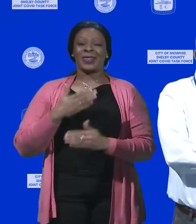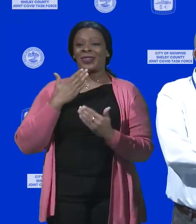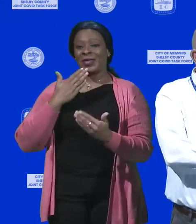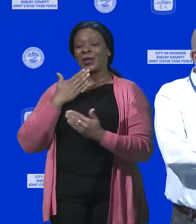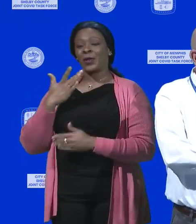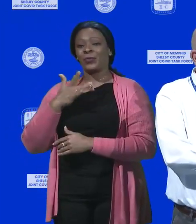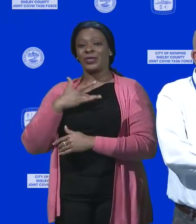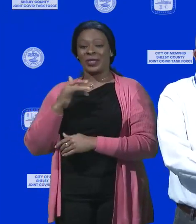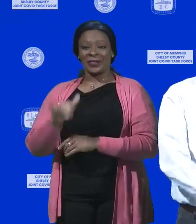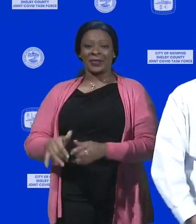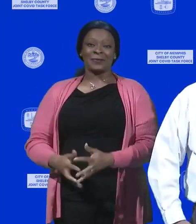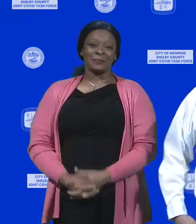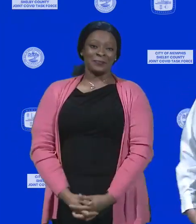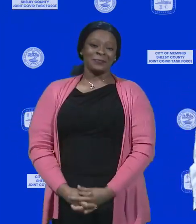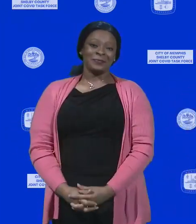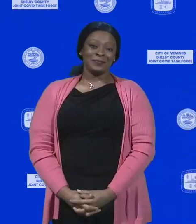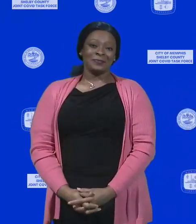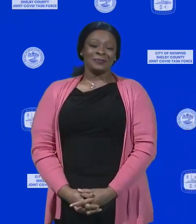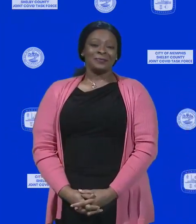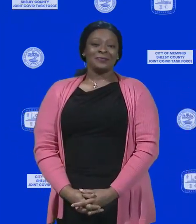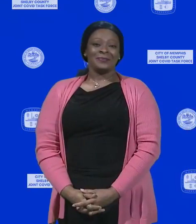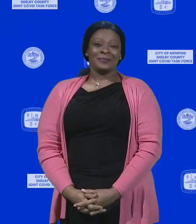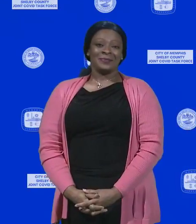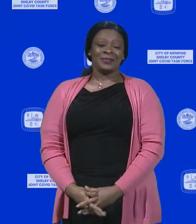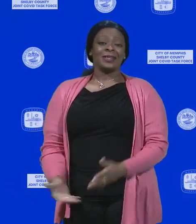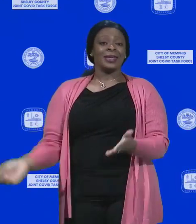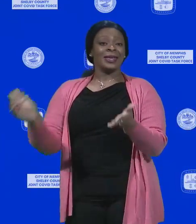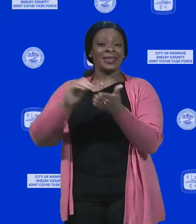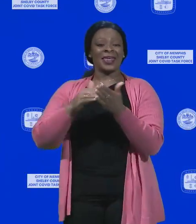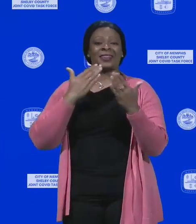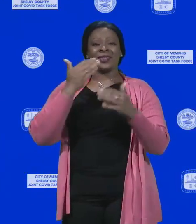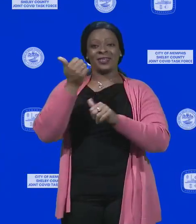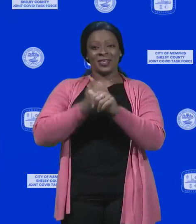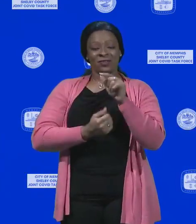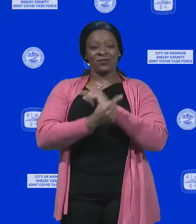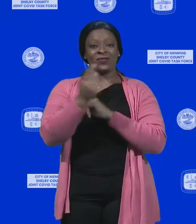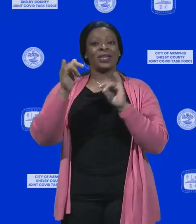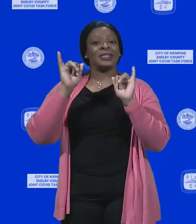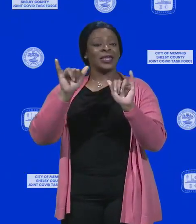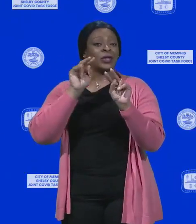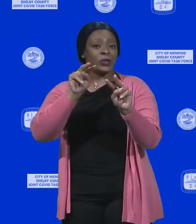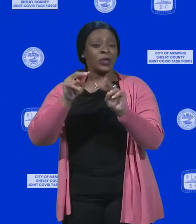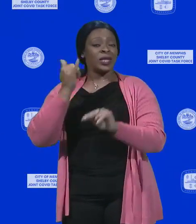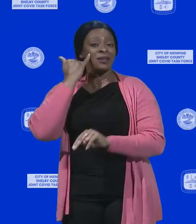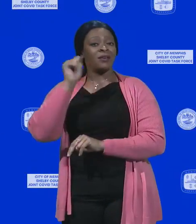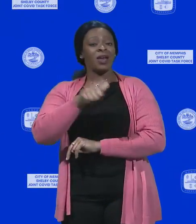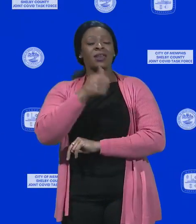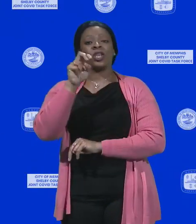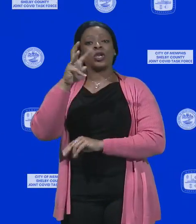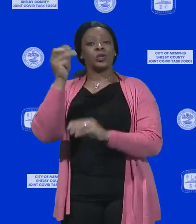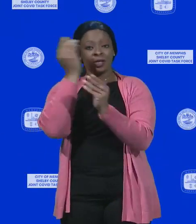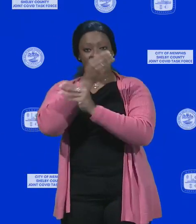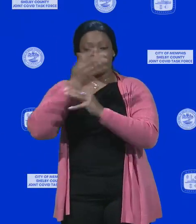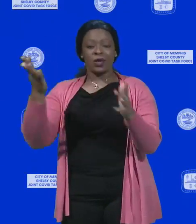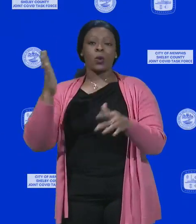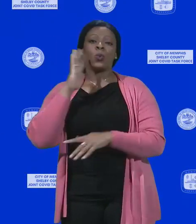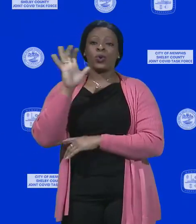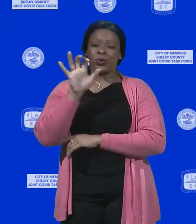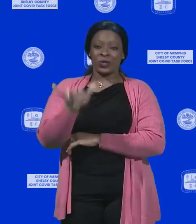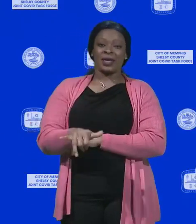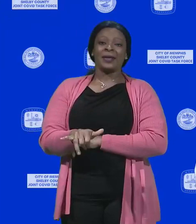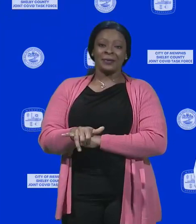you, I appreciate that. Yeah. All right. So again, thank you, everybody. Stay tuned. If we need to have another press conference, we will do